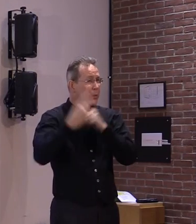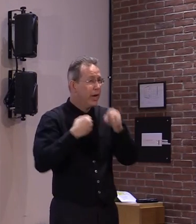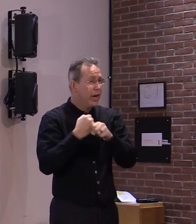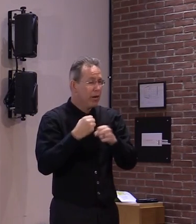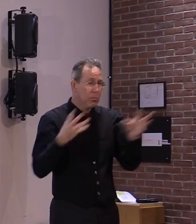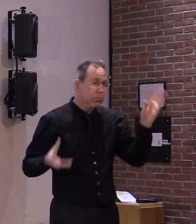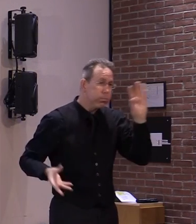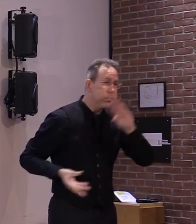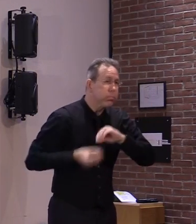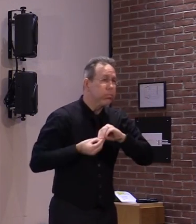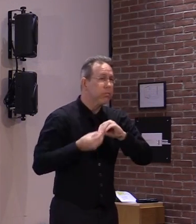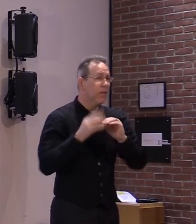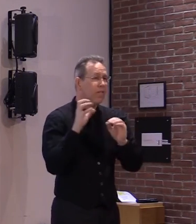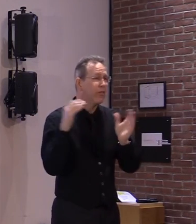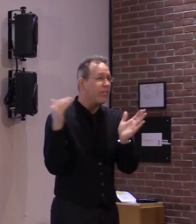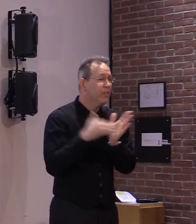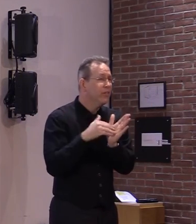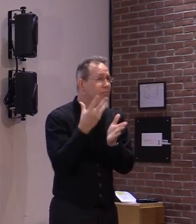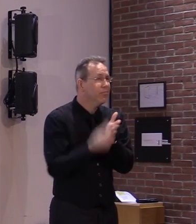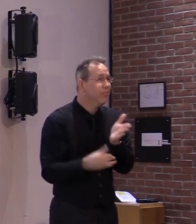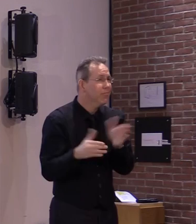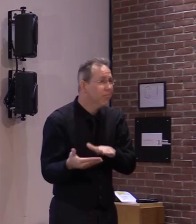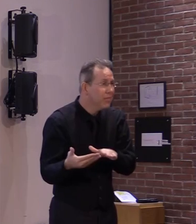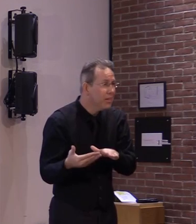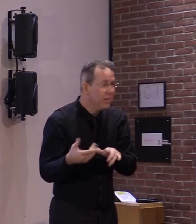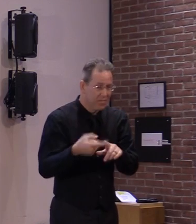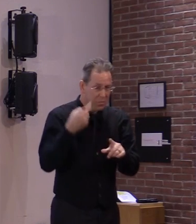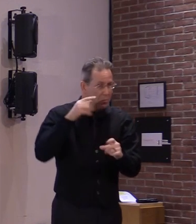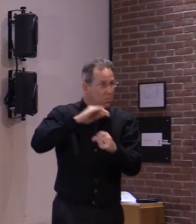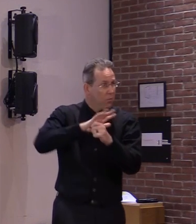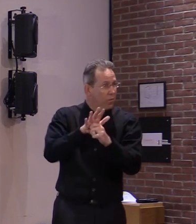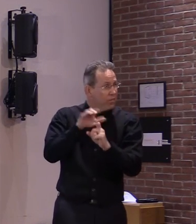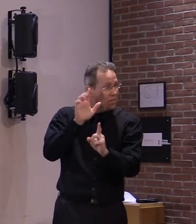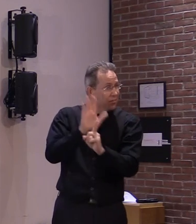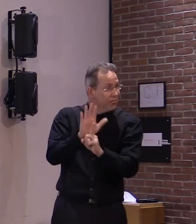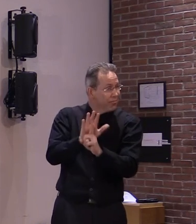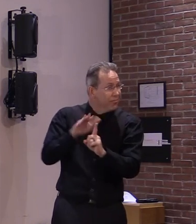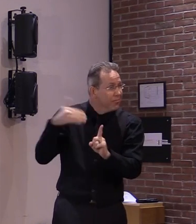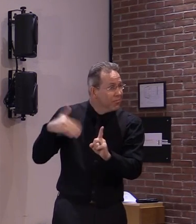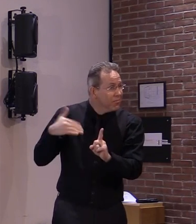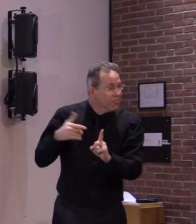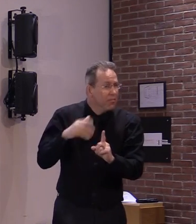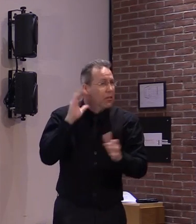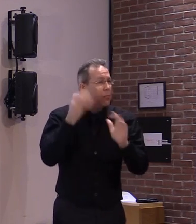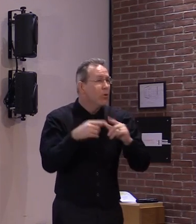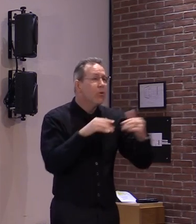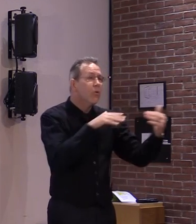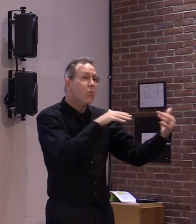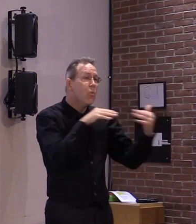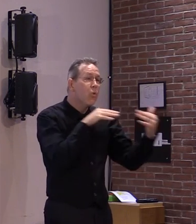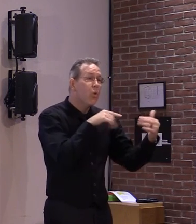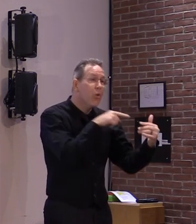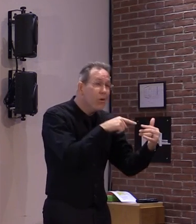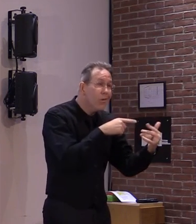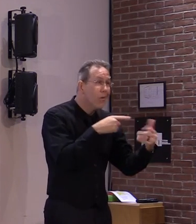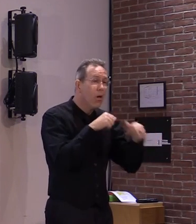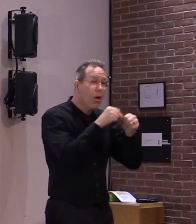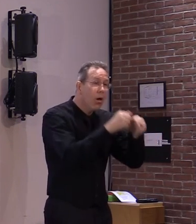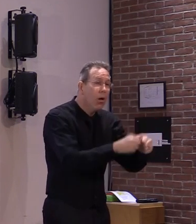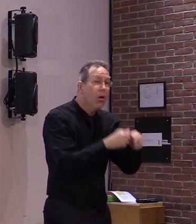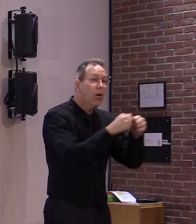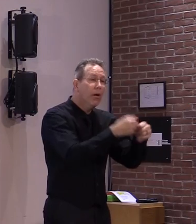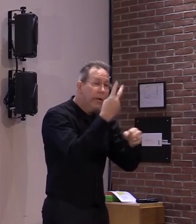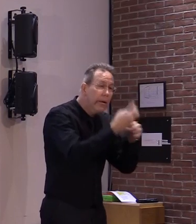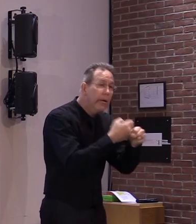U.S. history, surpassing deaths from previous wars and unfortunately marching closer to the death toll from the